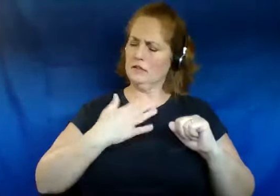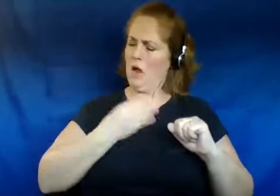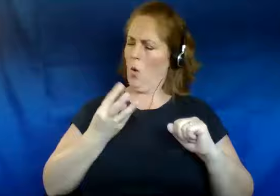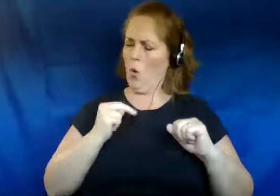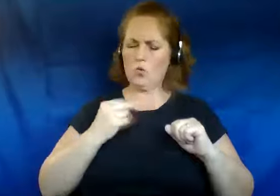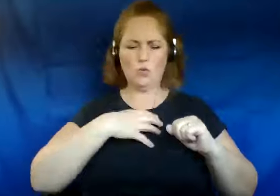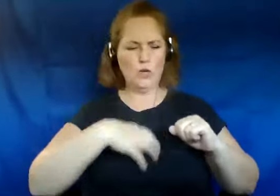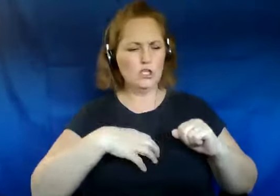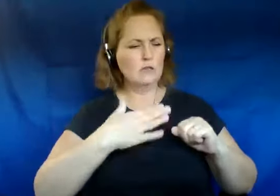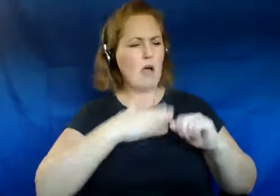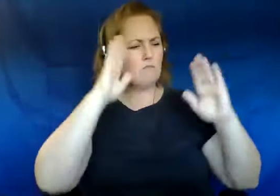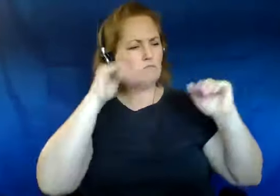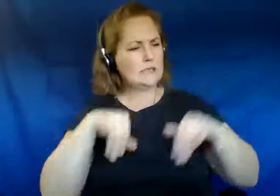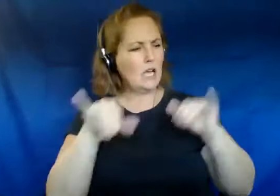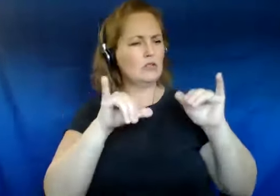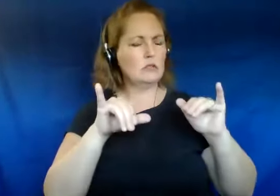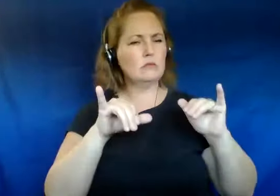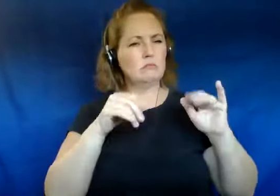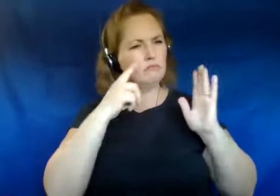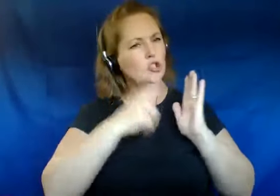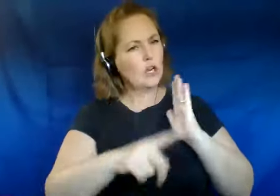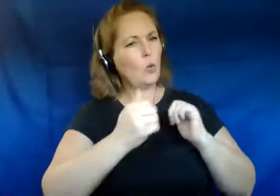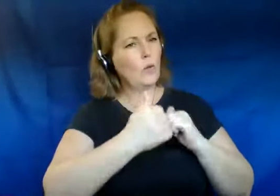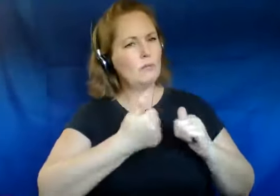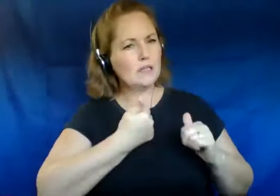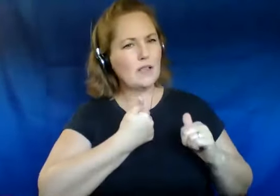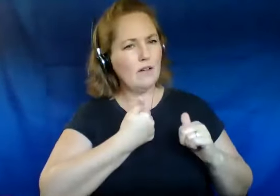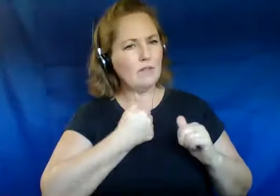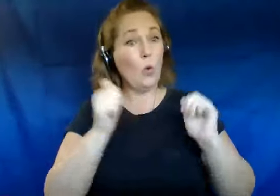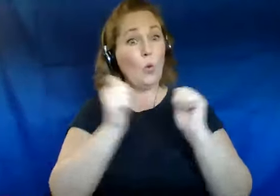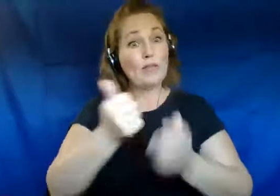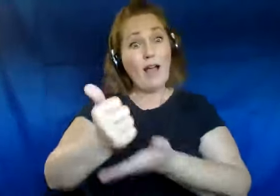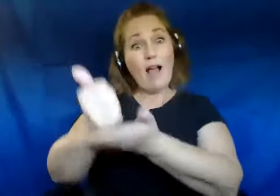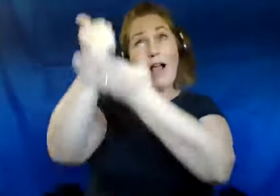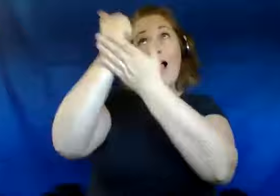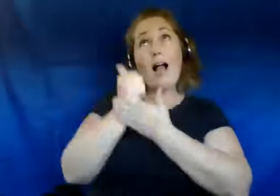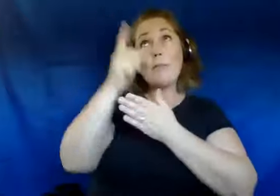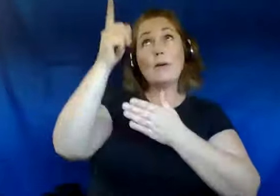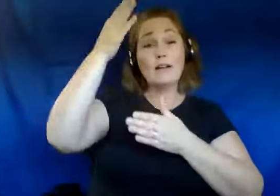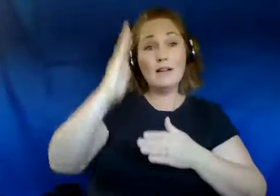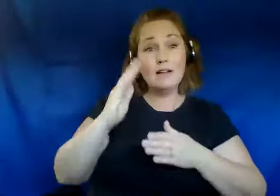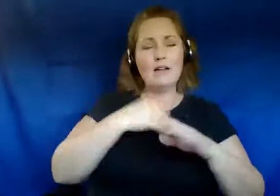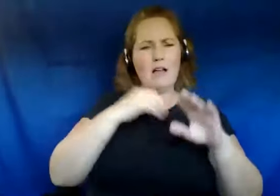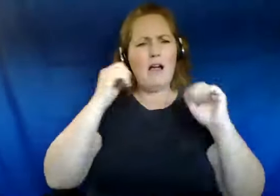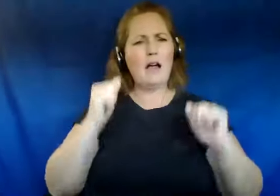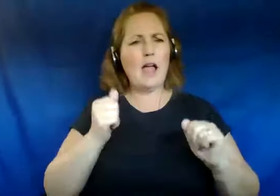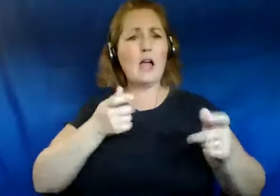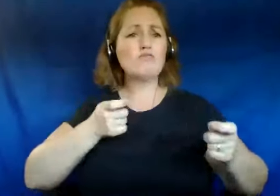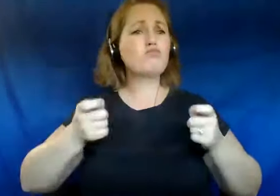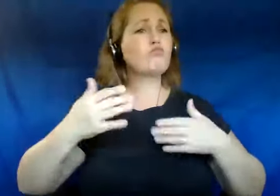standards. With the help of my higher power, I can adorn my life with